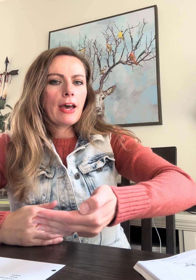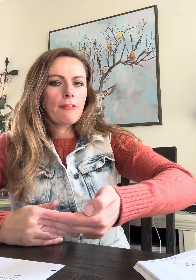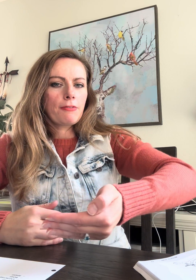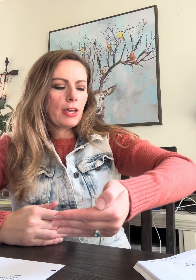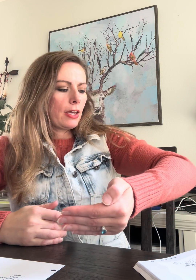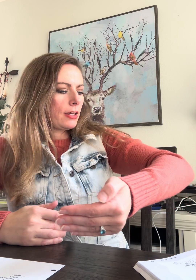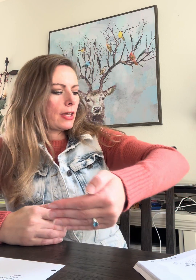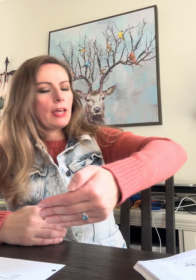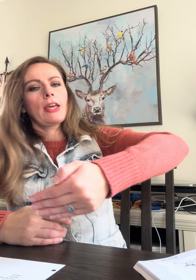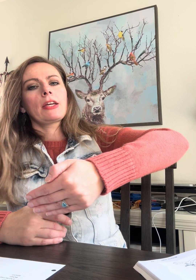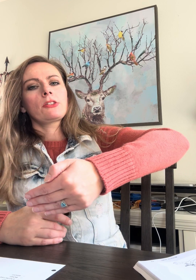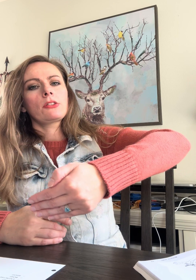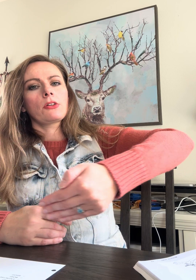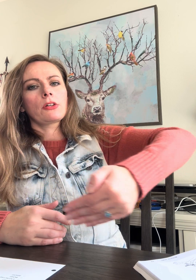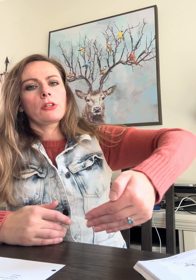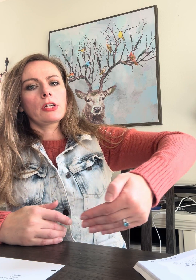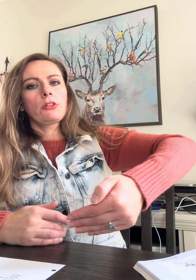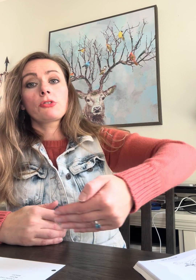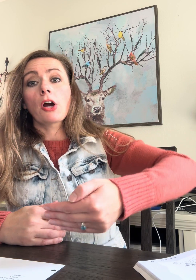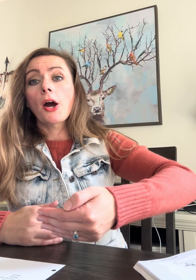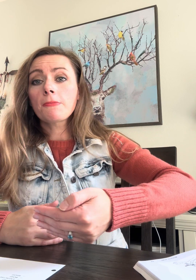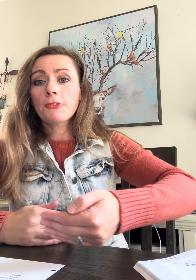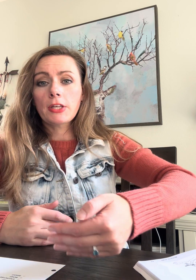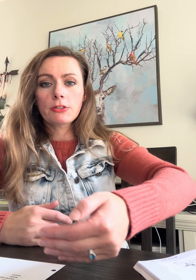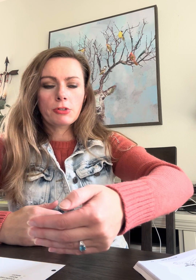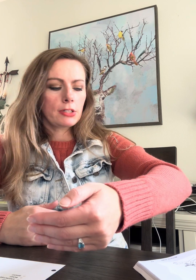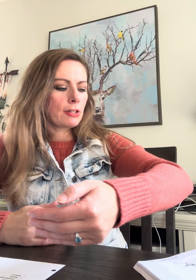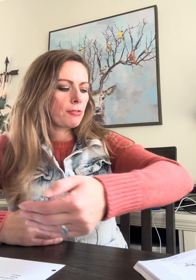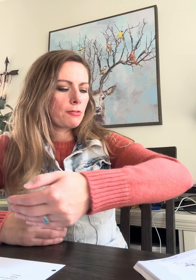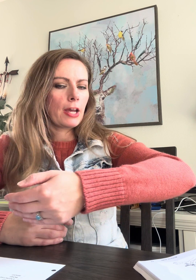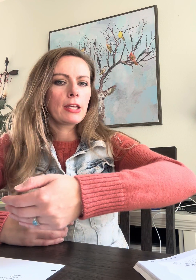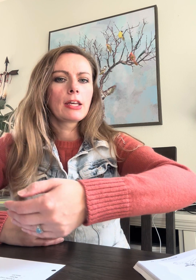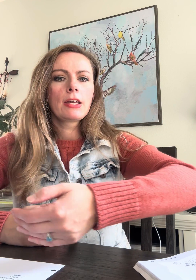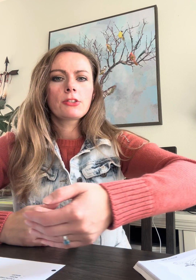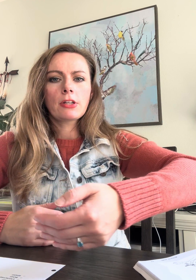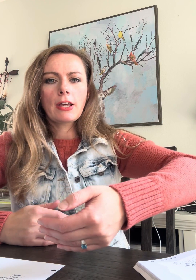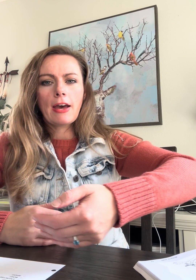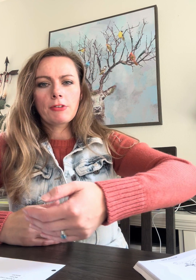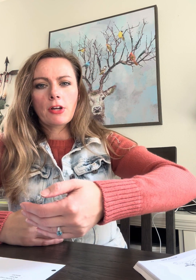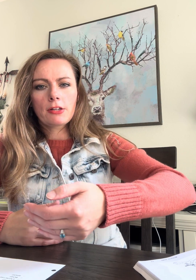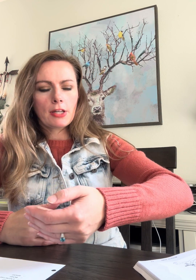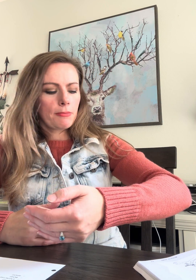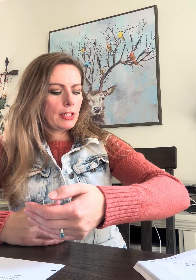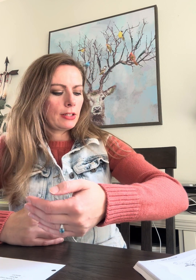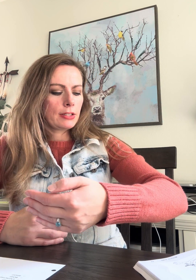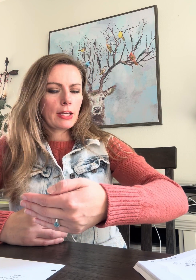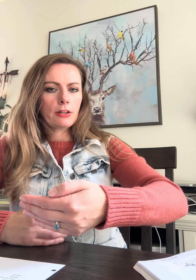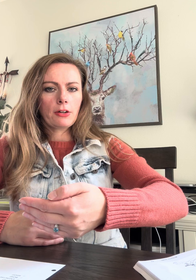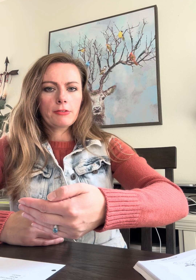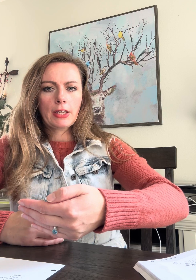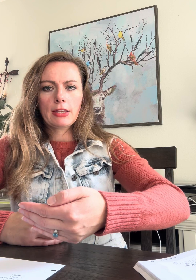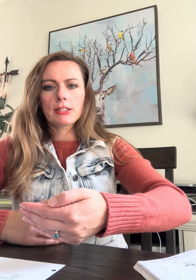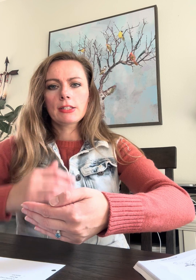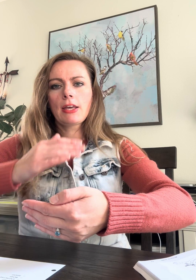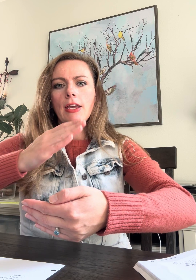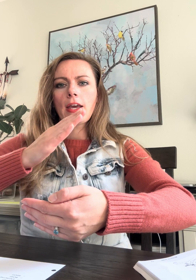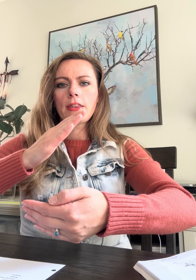have a hand, or you're gonna use your arm for this, which is different, right? So you're gonna have your non-dominant that's kind of curved like this, and then